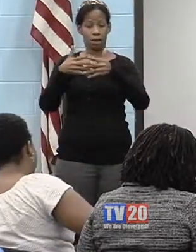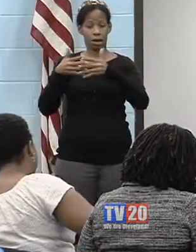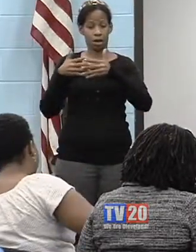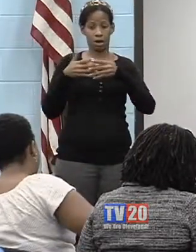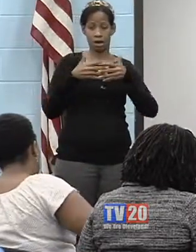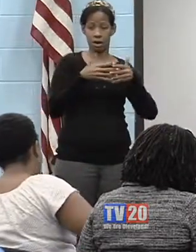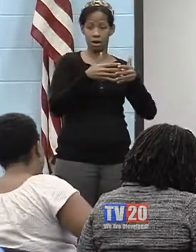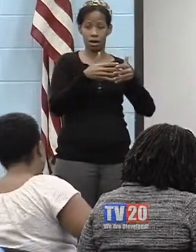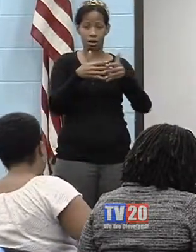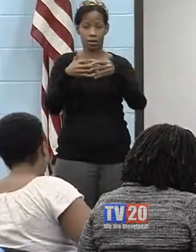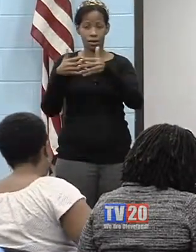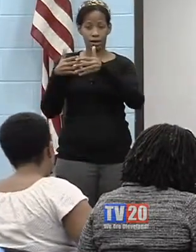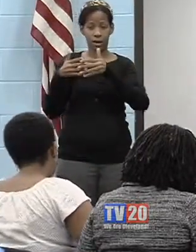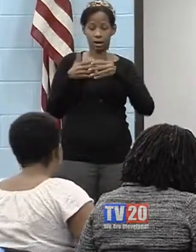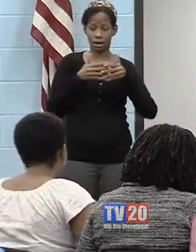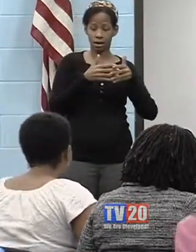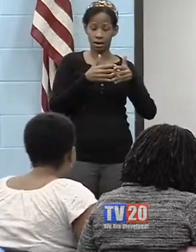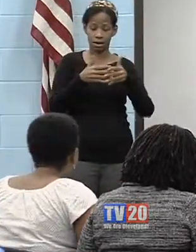America,